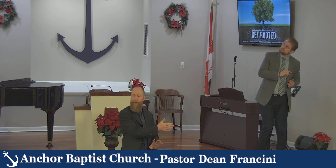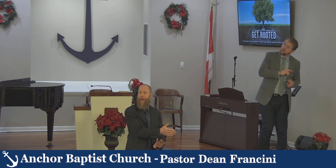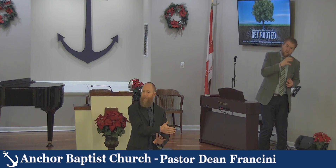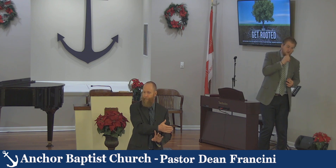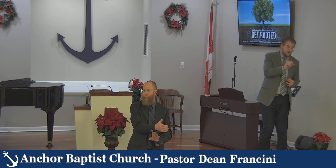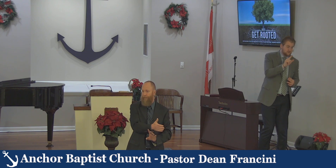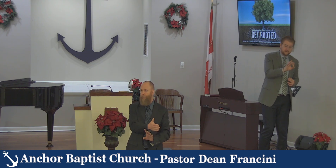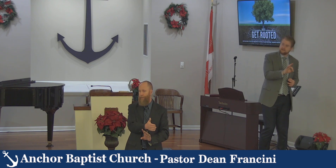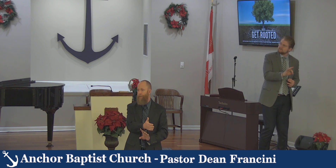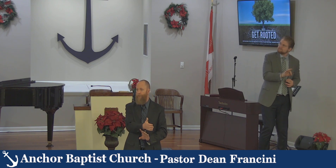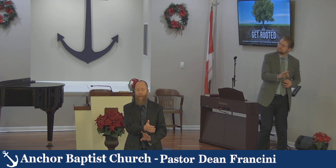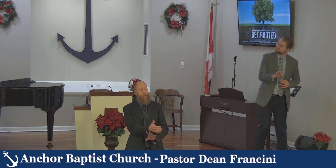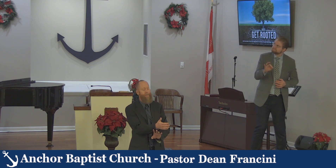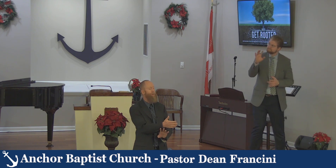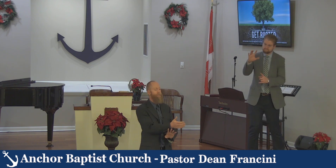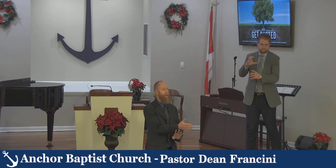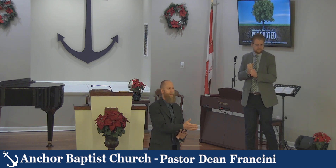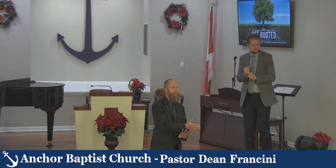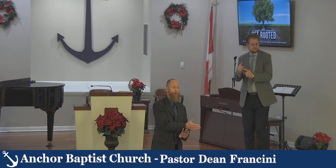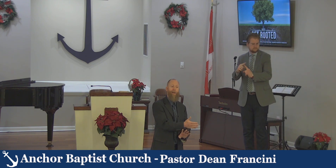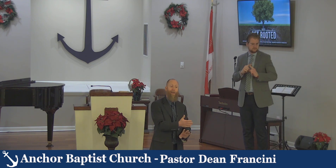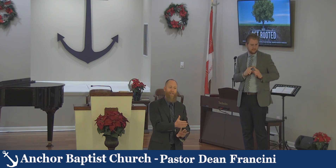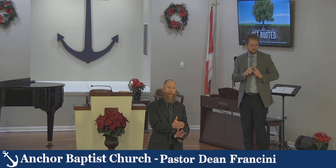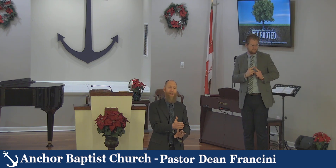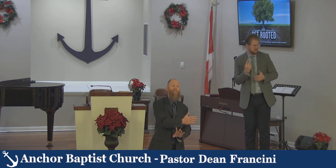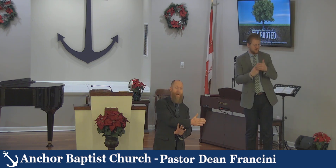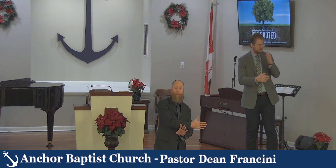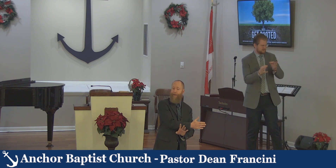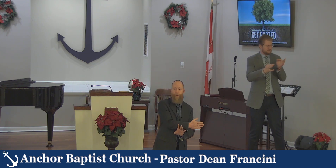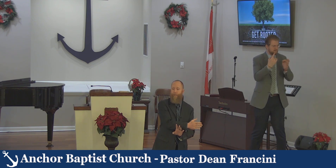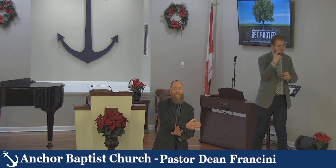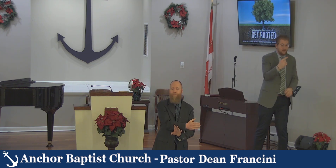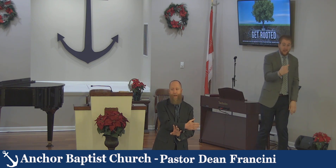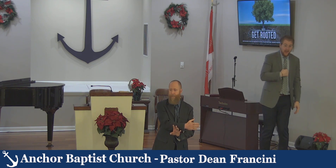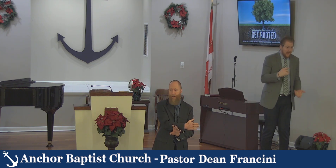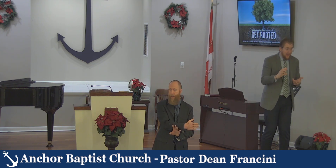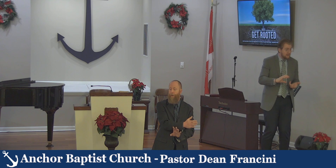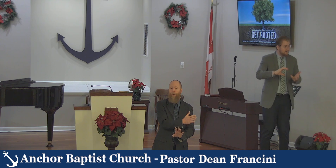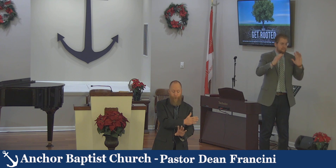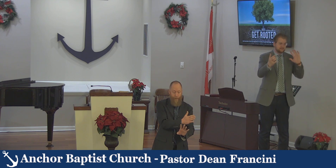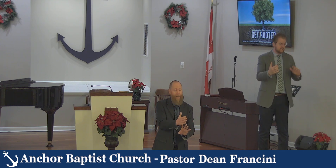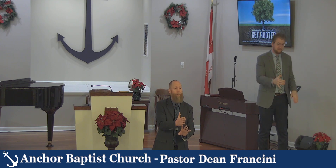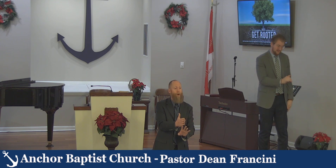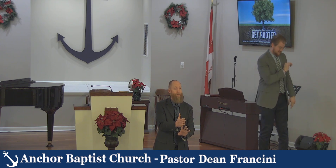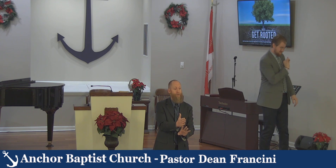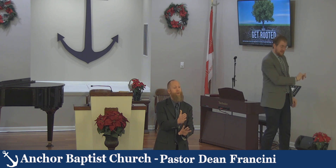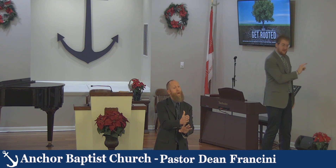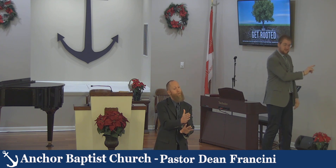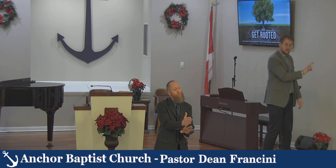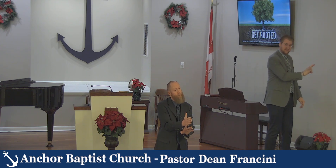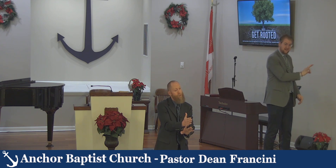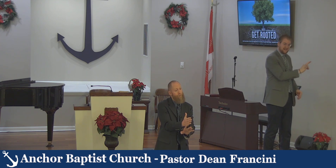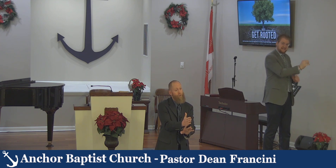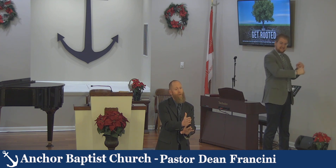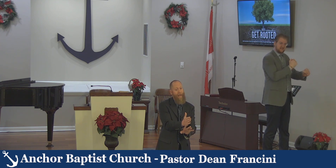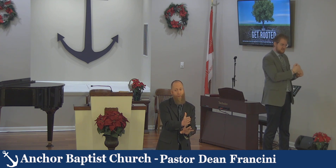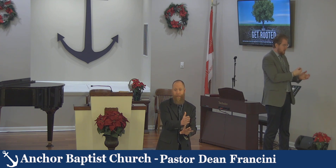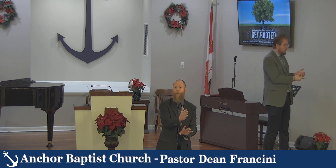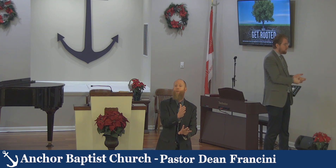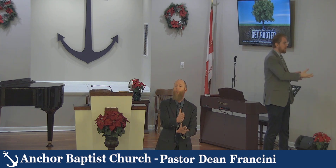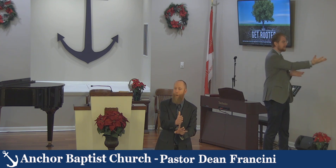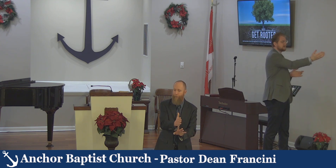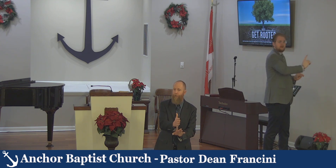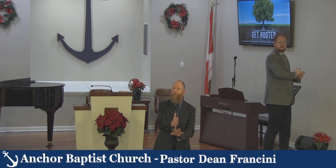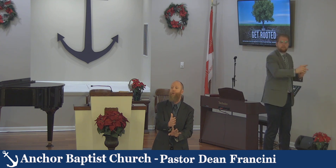though I denied Him for many, many years. He said, what are you saying all that for? Because I messed up. I didn't redeem my time during that process, but God was merciful to allow